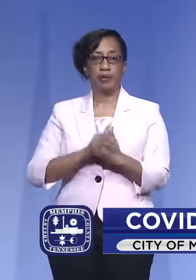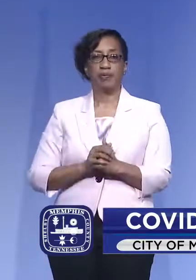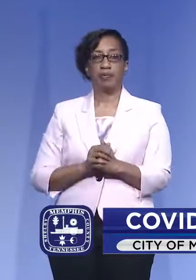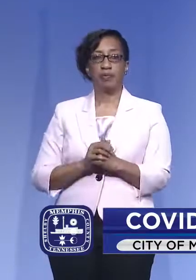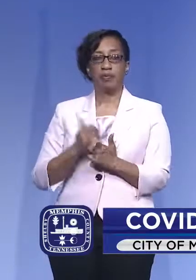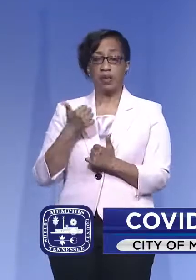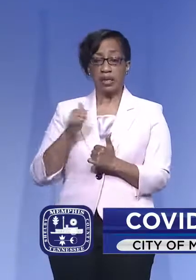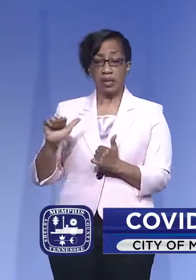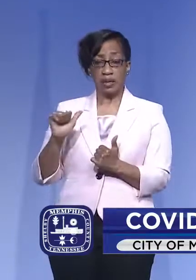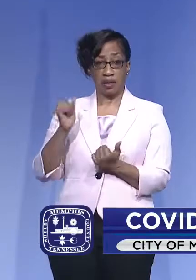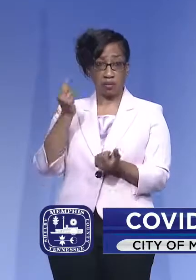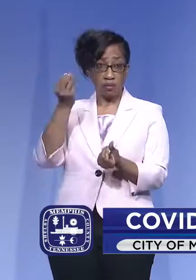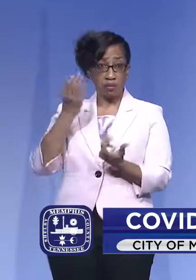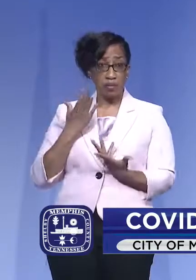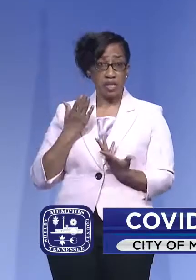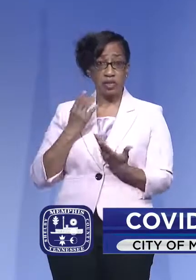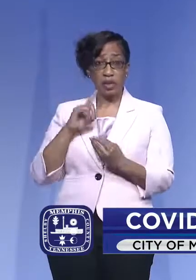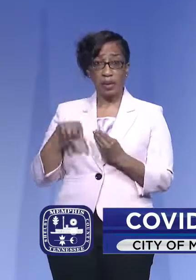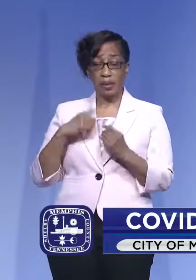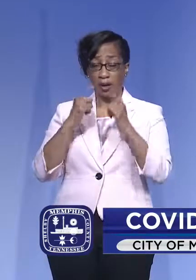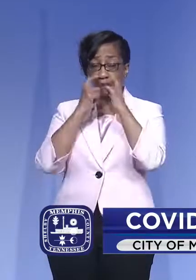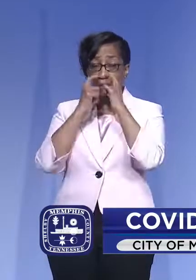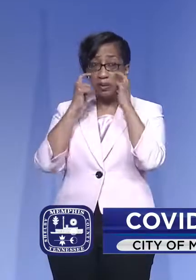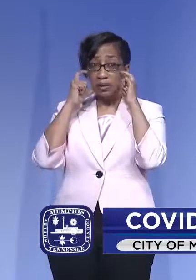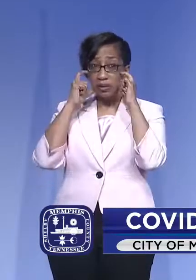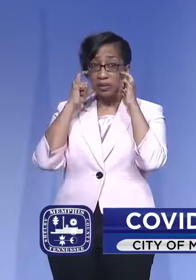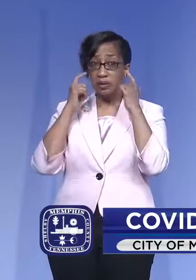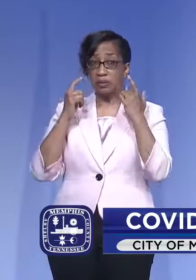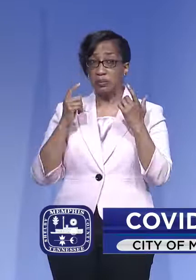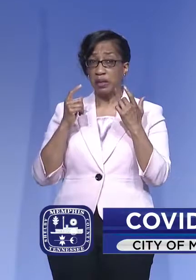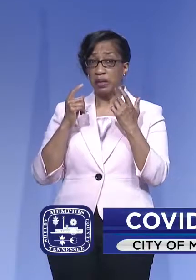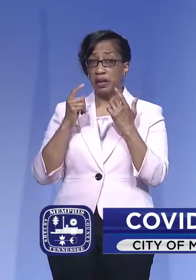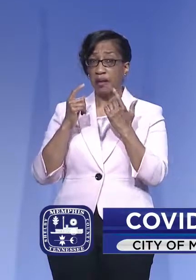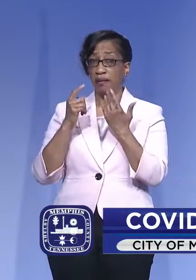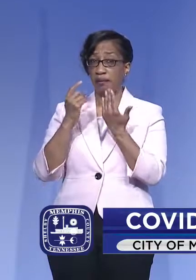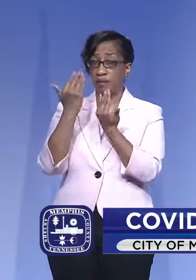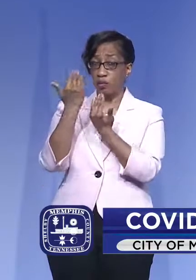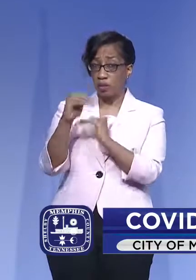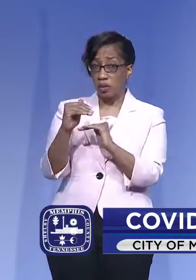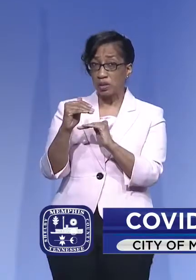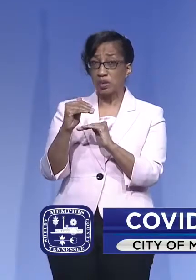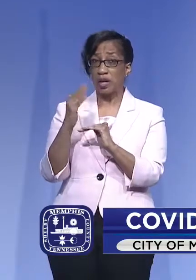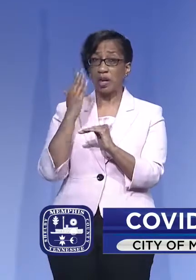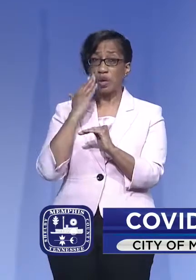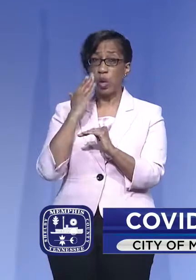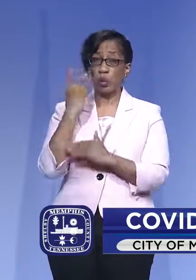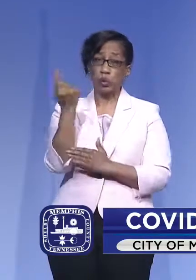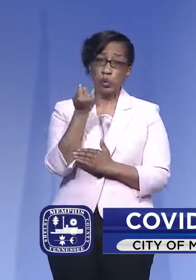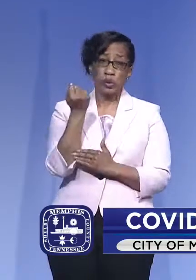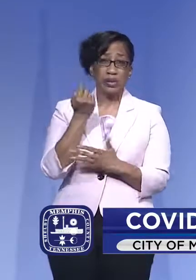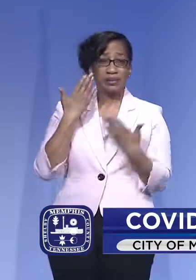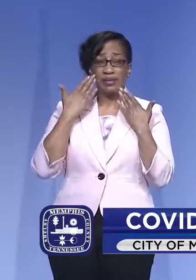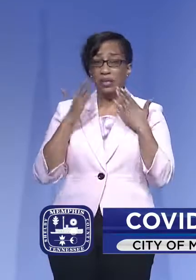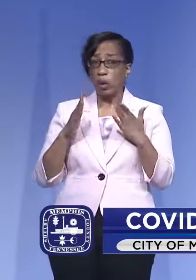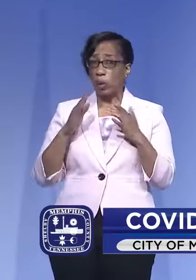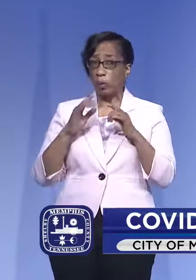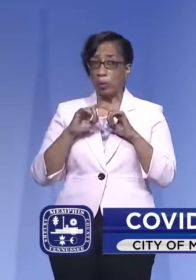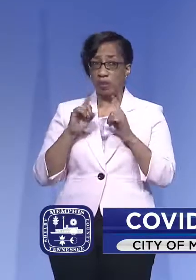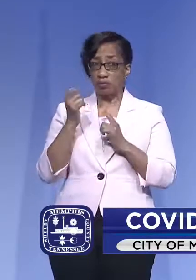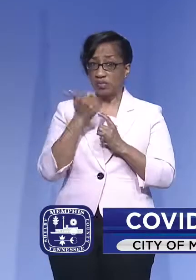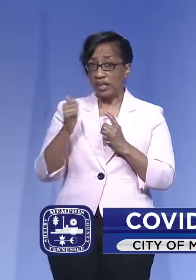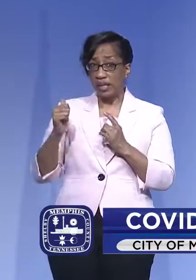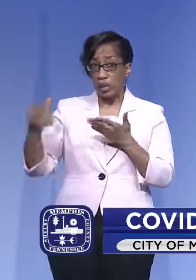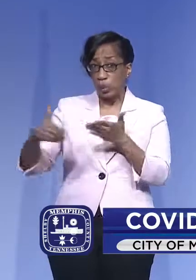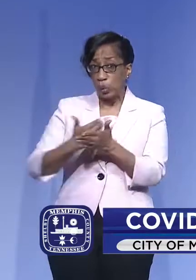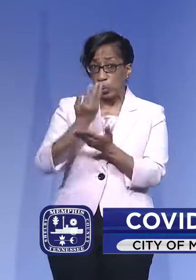potential mask mandate lifted and restrictions? I know it was pretty fresh on Tuesday. Any updates regarding that? And I